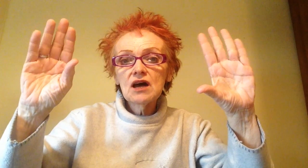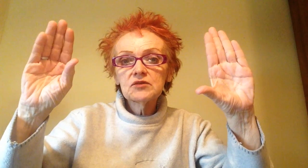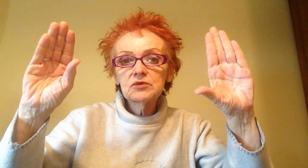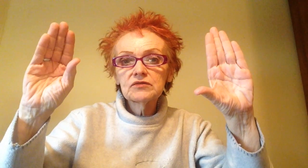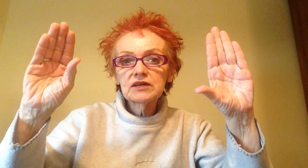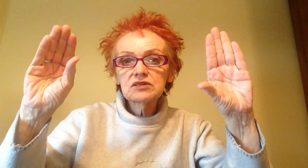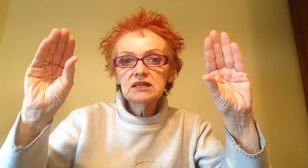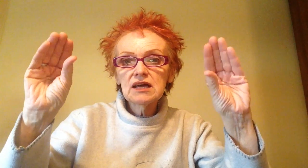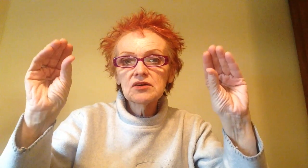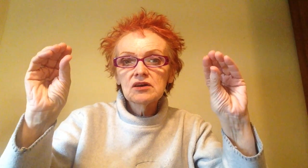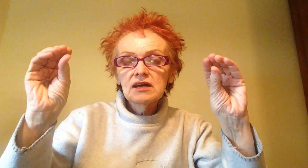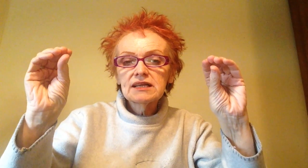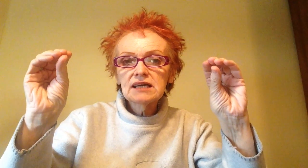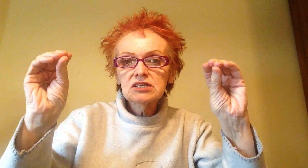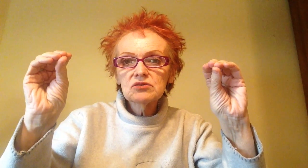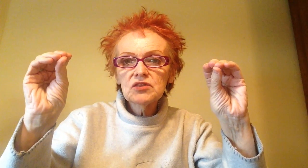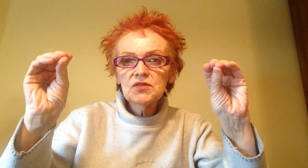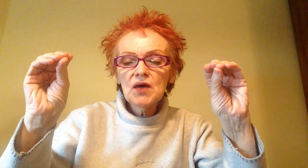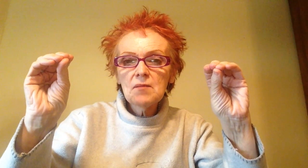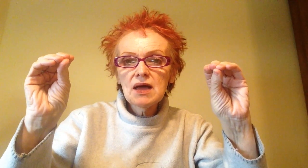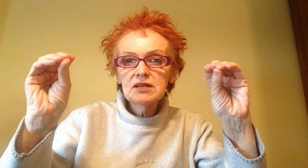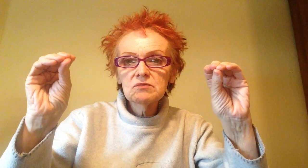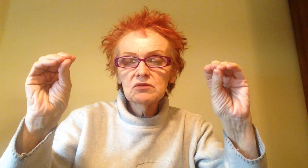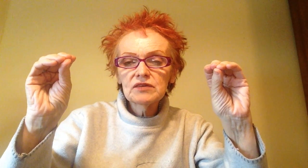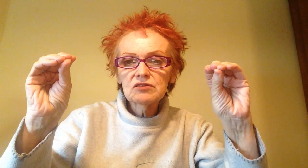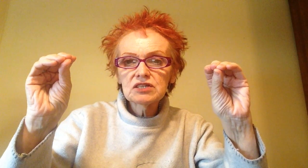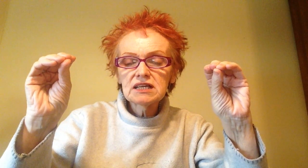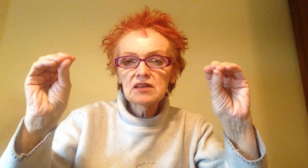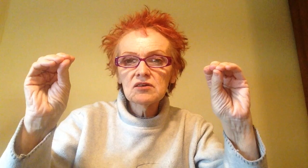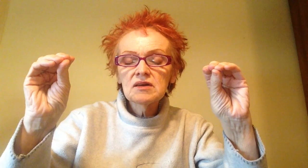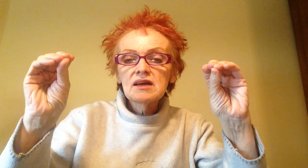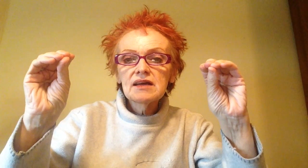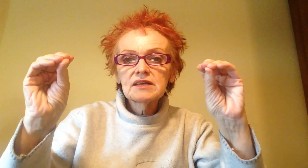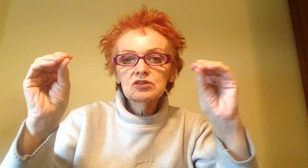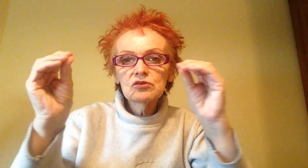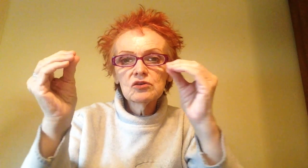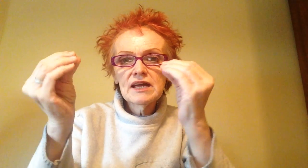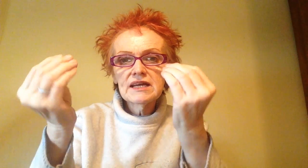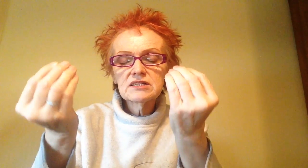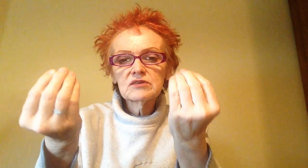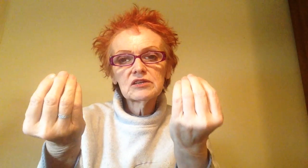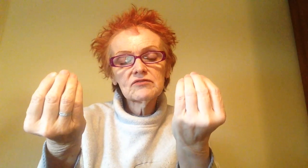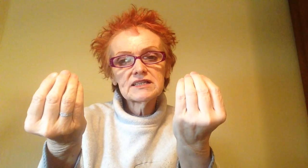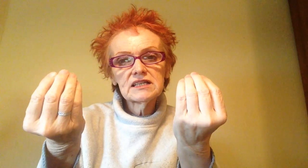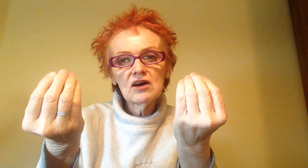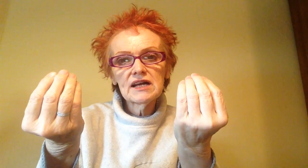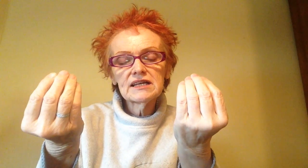soft, and put the fingers together and touch your thumb and your middle fingers together, and then turn your hands so that they're facing the audience.